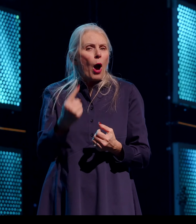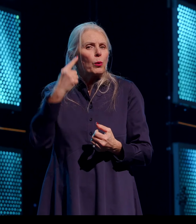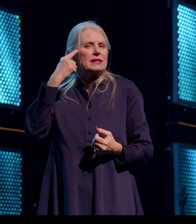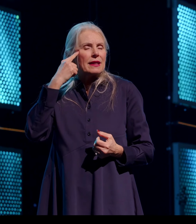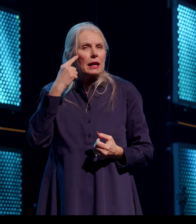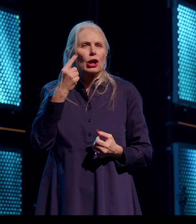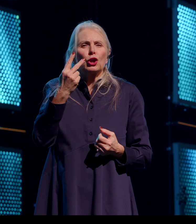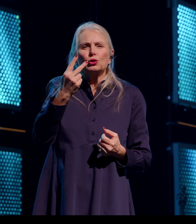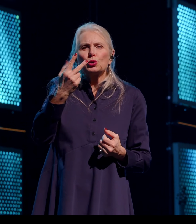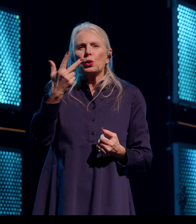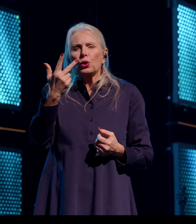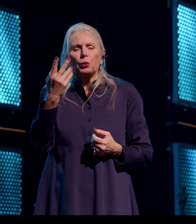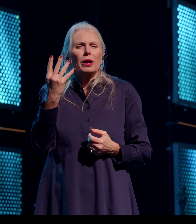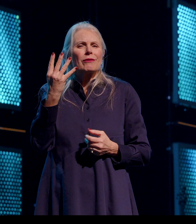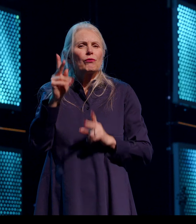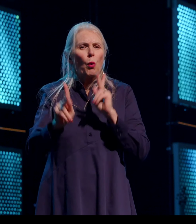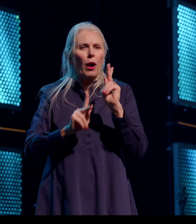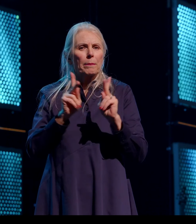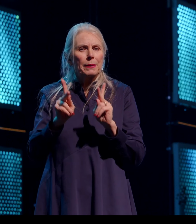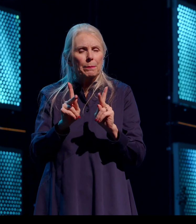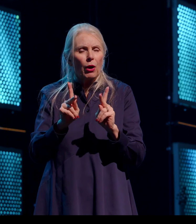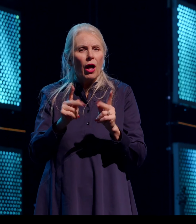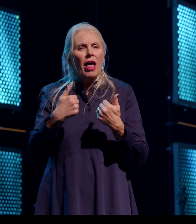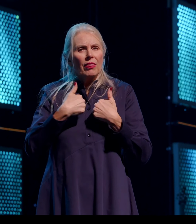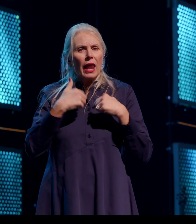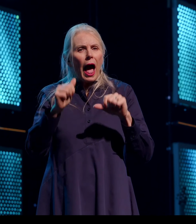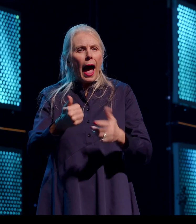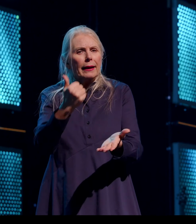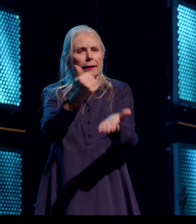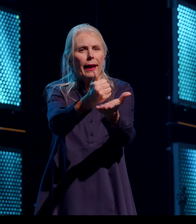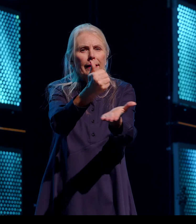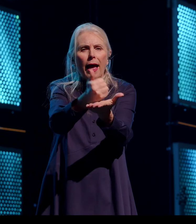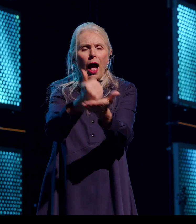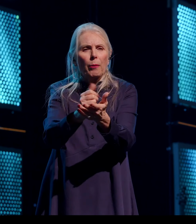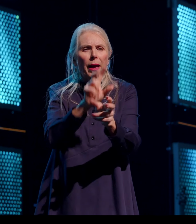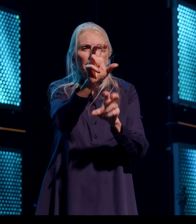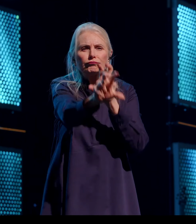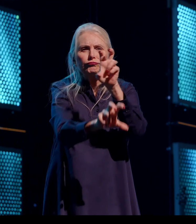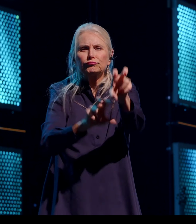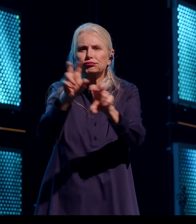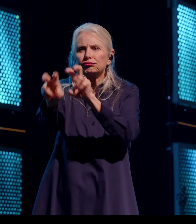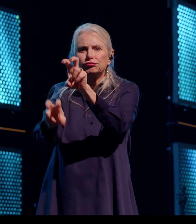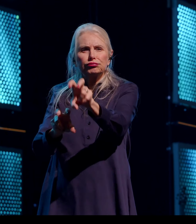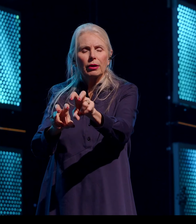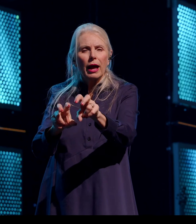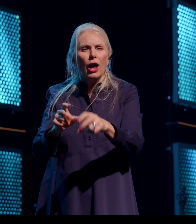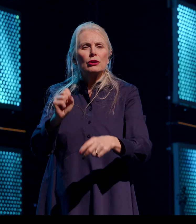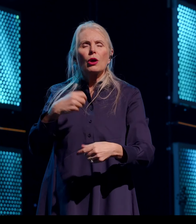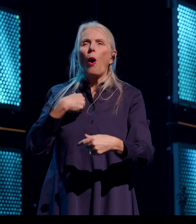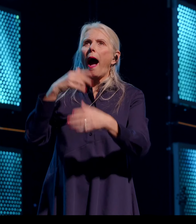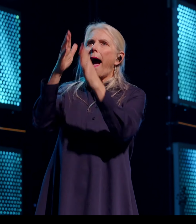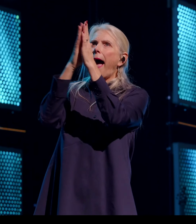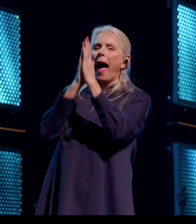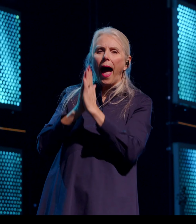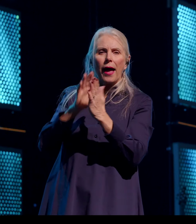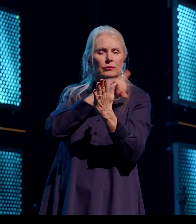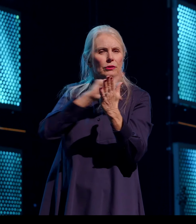pouring into myself in my own life. Not just the masses that come here, but okay, God, who do you want me to bring along and help point to